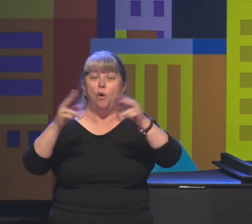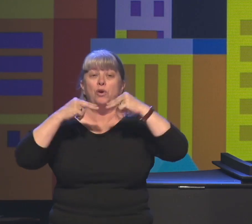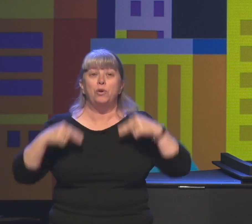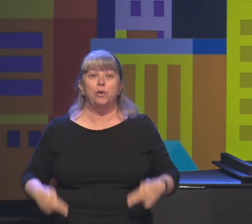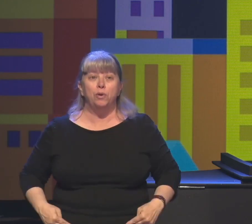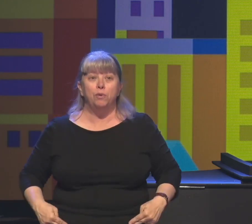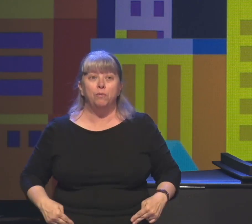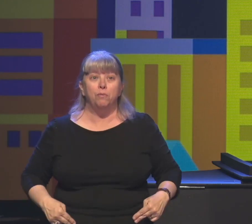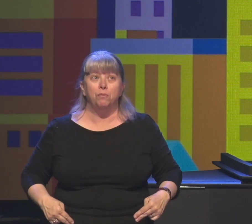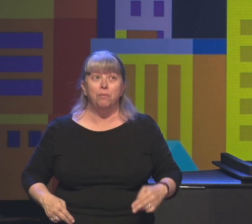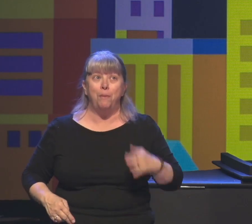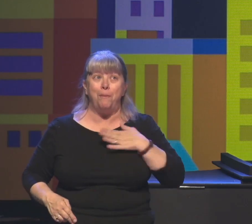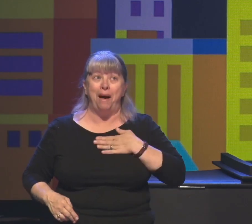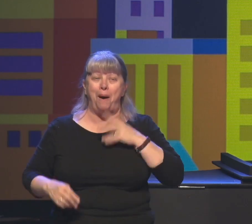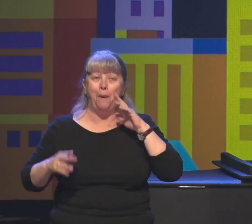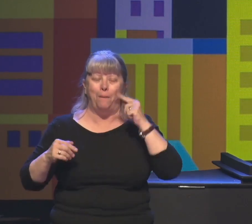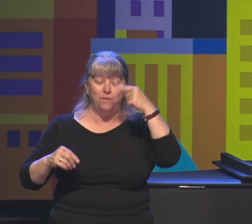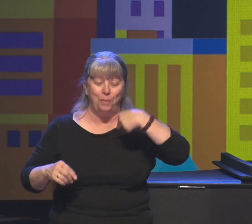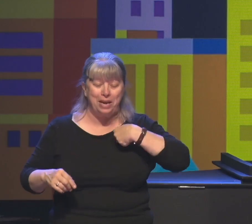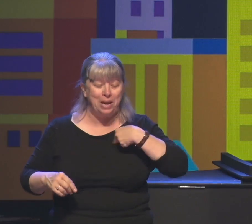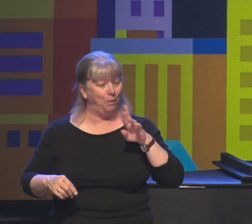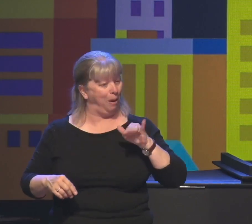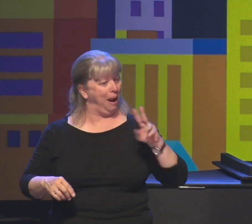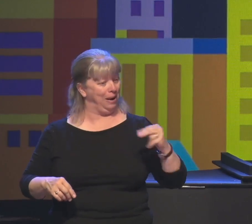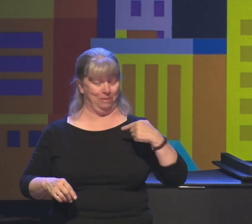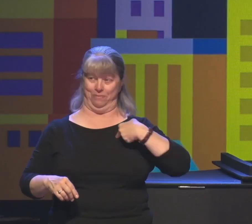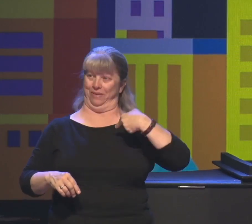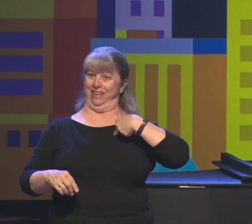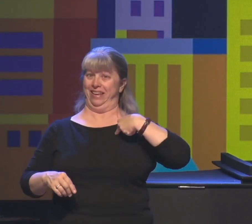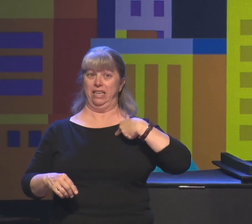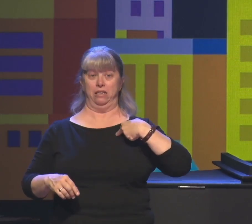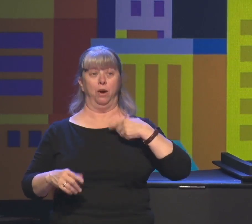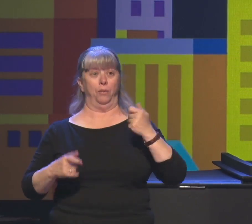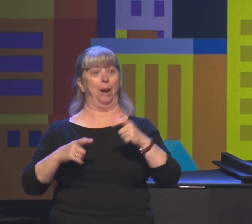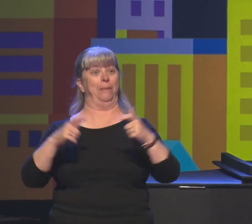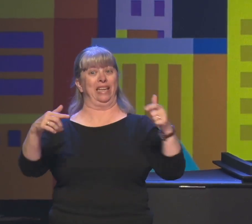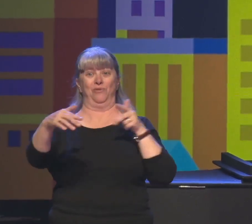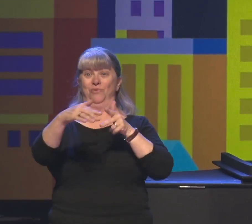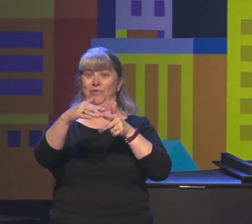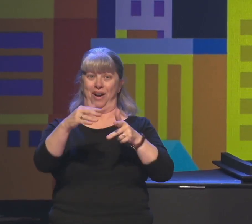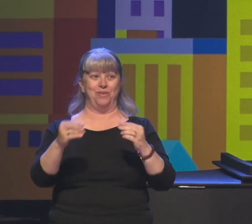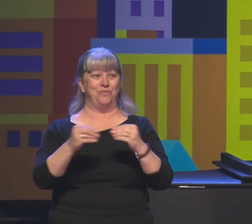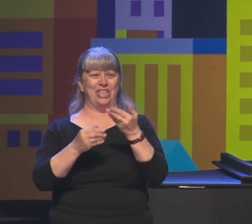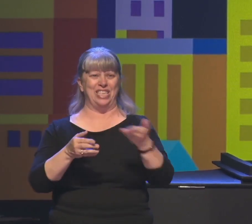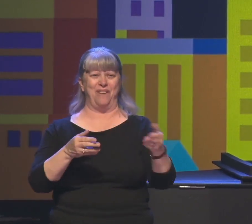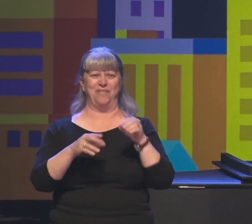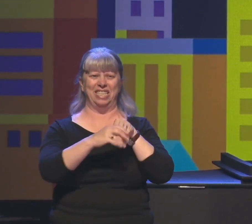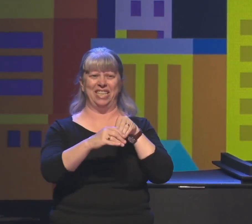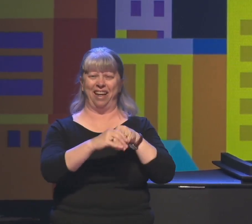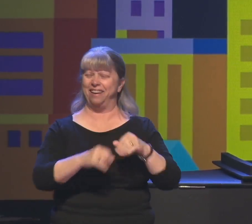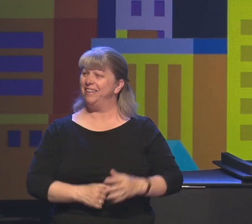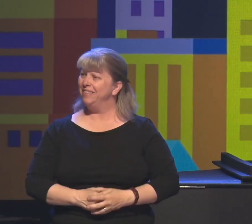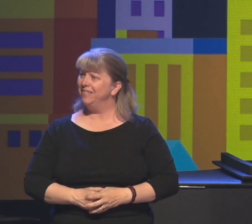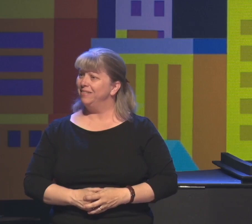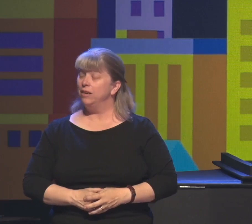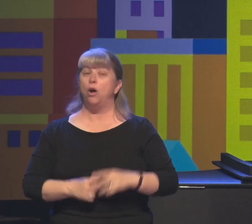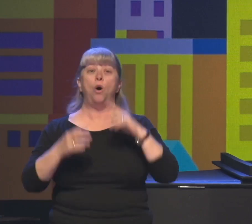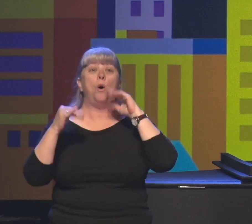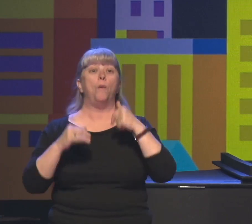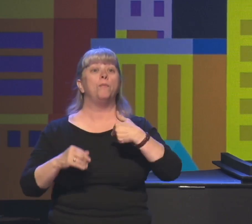hope for Ryan. It's the hope for Ryan to have a bigger garage with more stuff in it. It's the